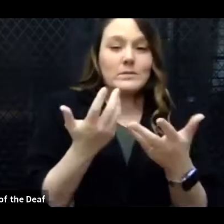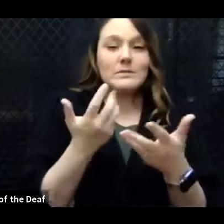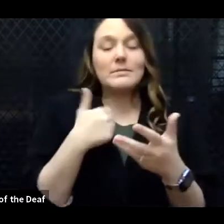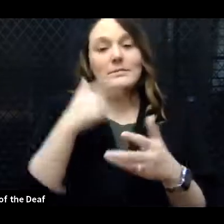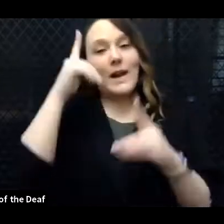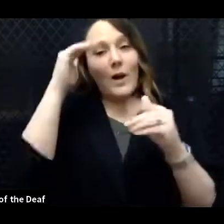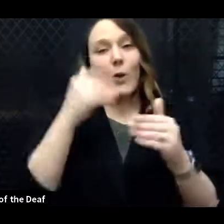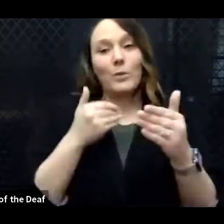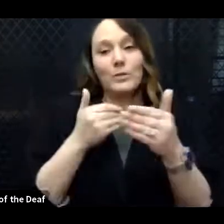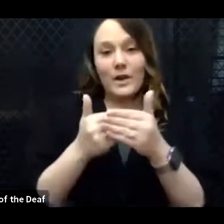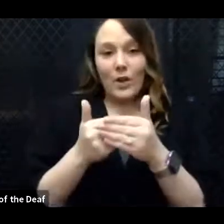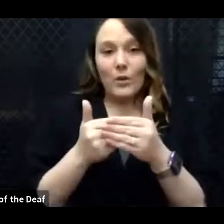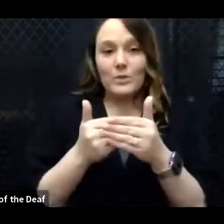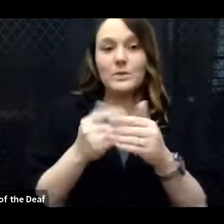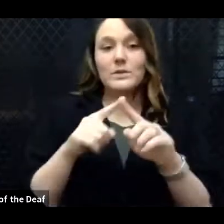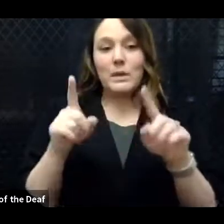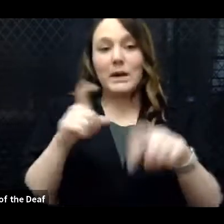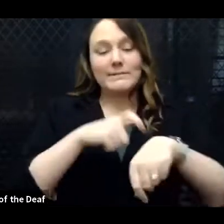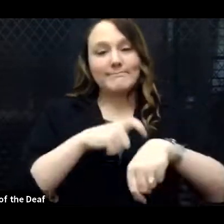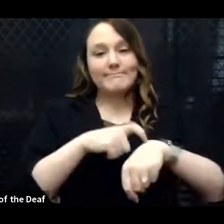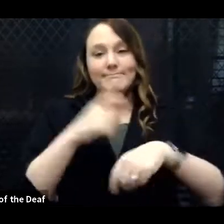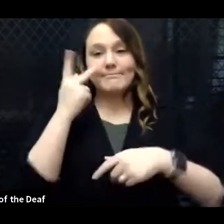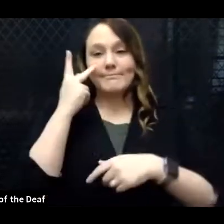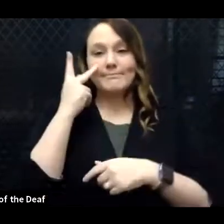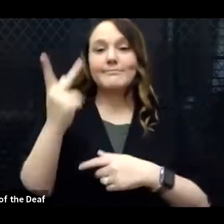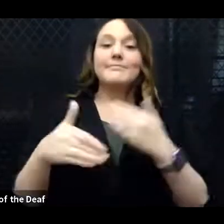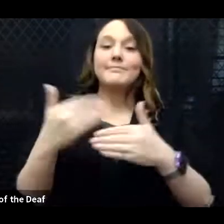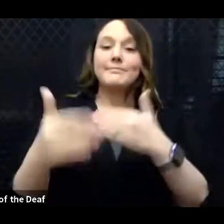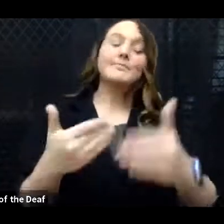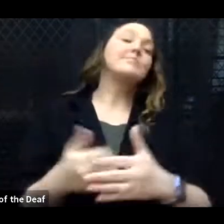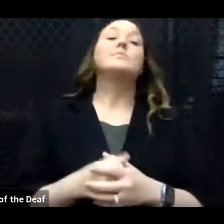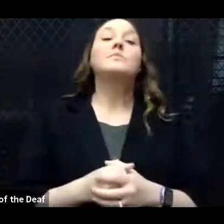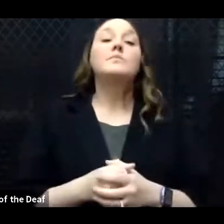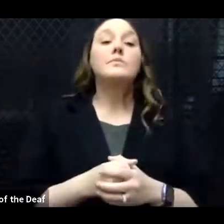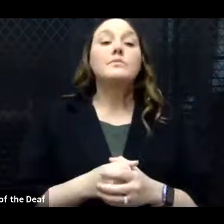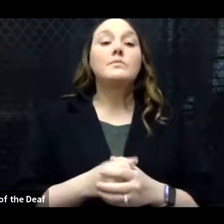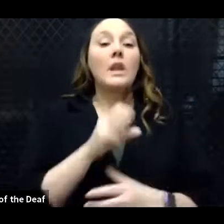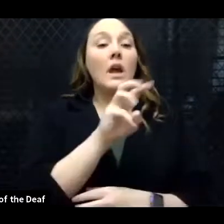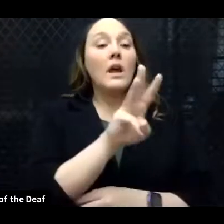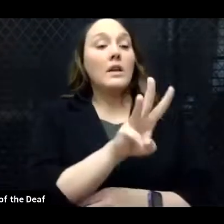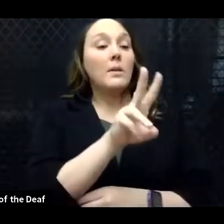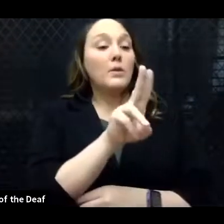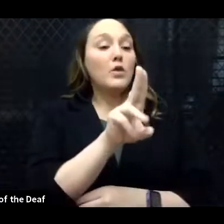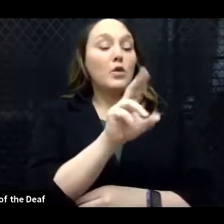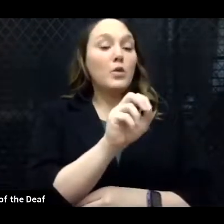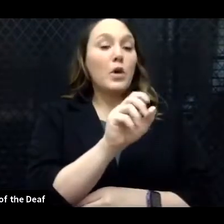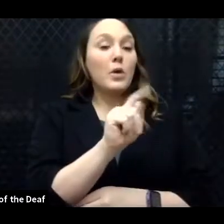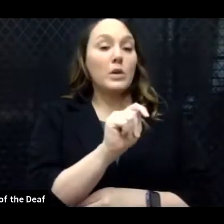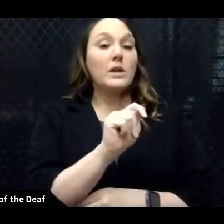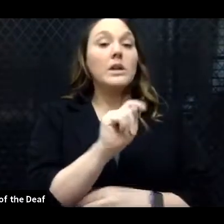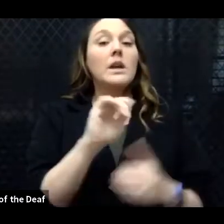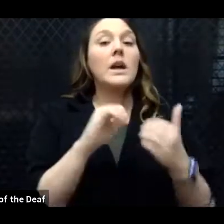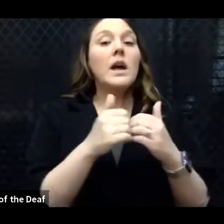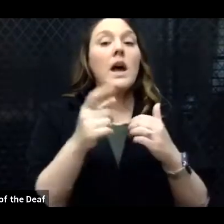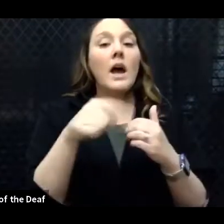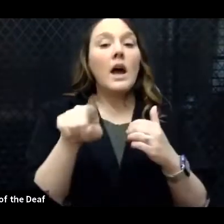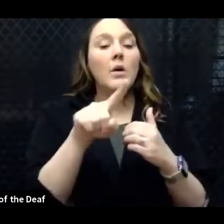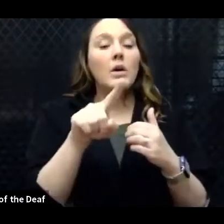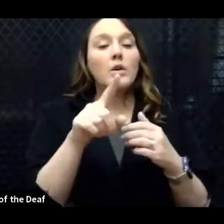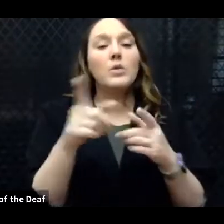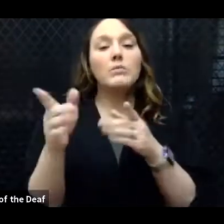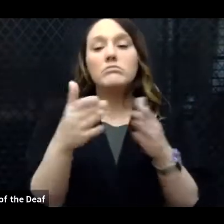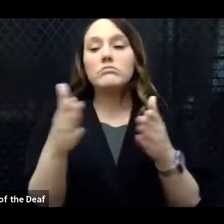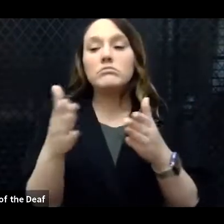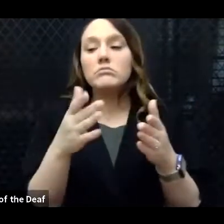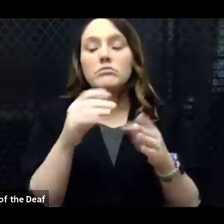getting close, but time will tell. Okay, and from WUOT, how are you navigating the task of